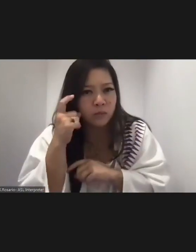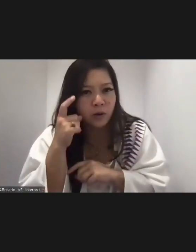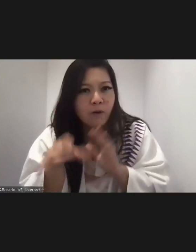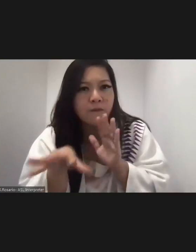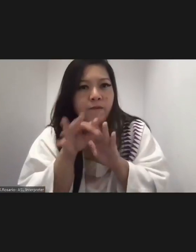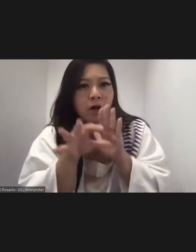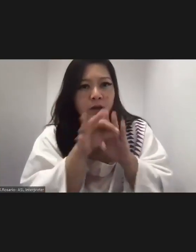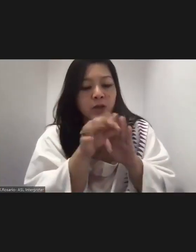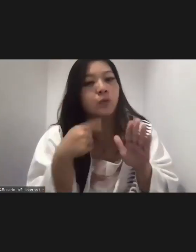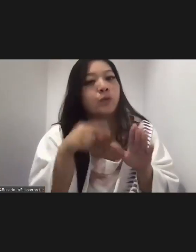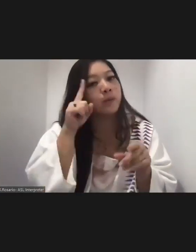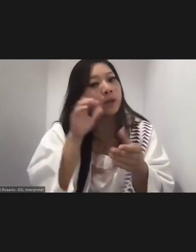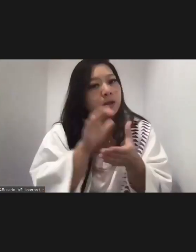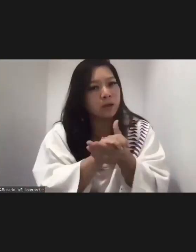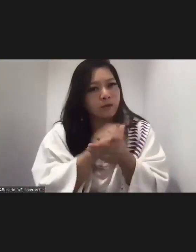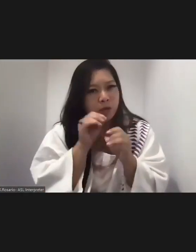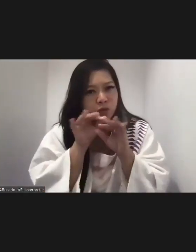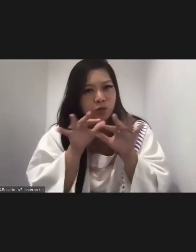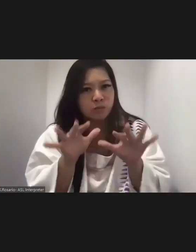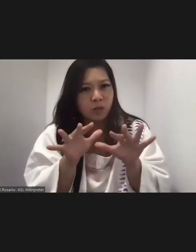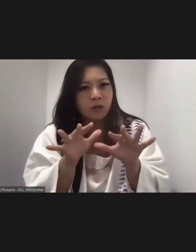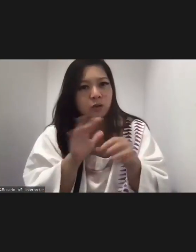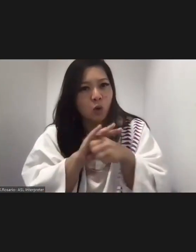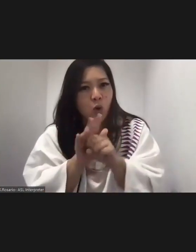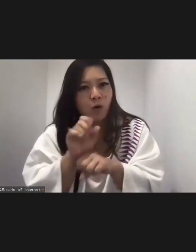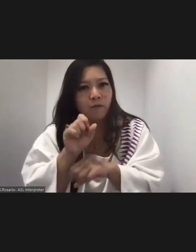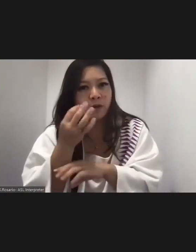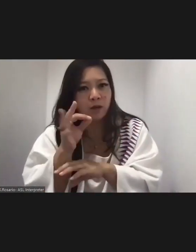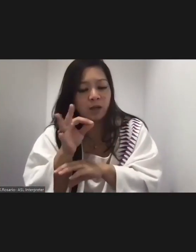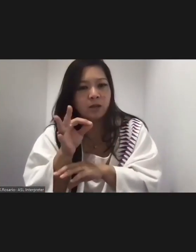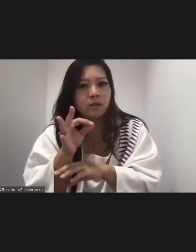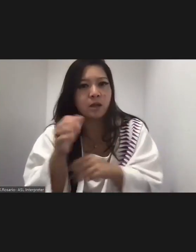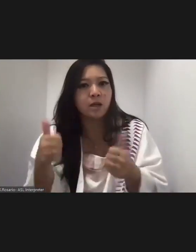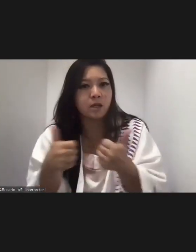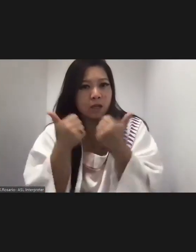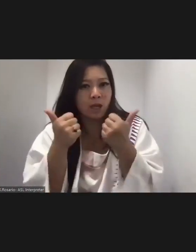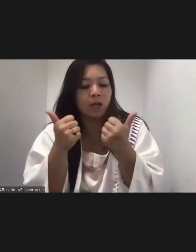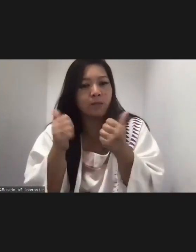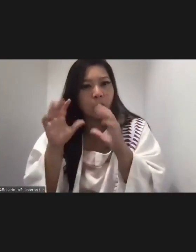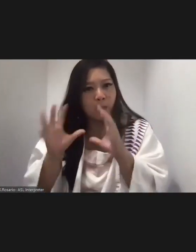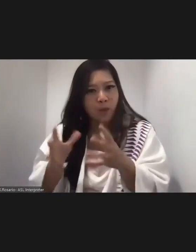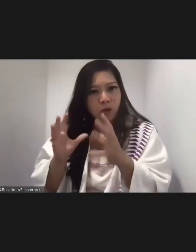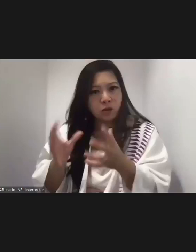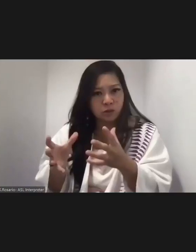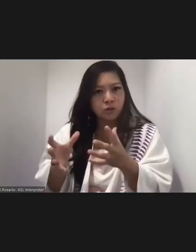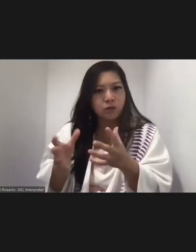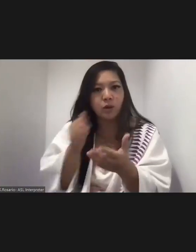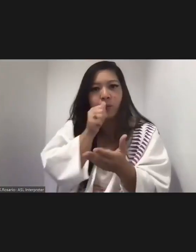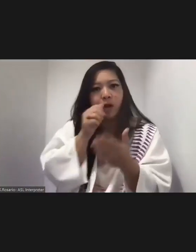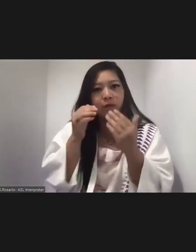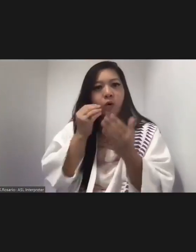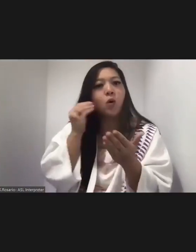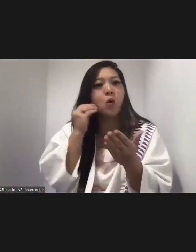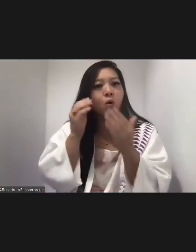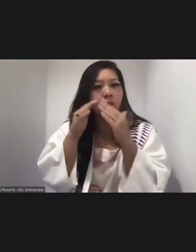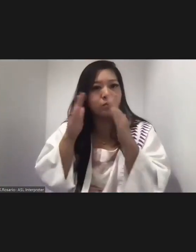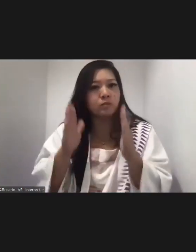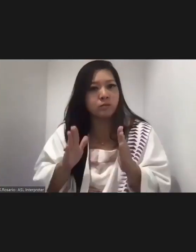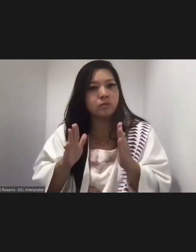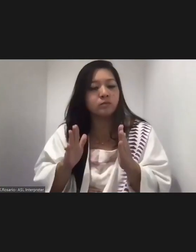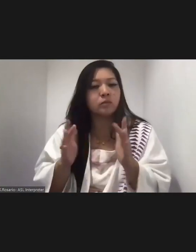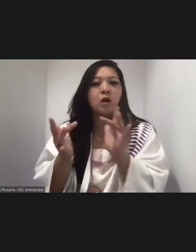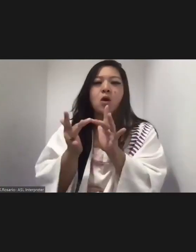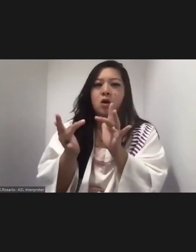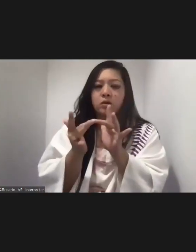the initial spread occurred during a game of basketball in a private residence. Contact tracing